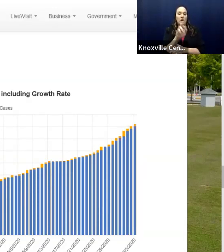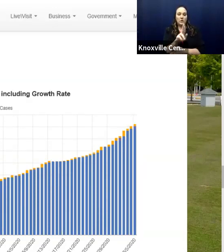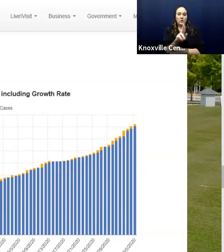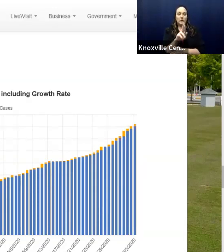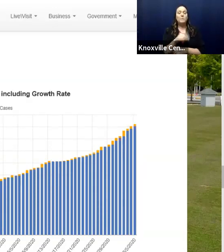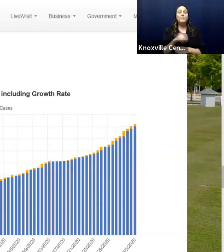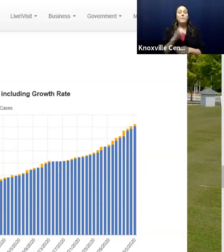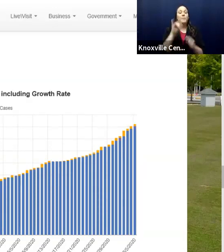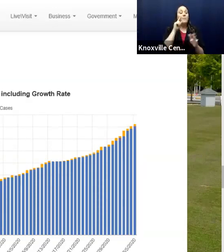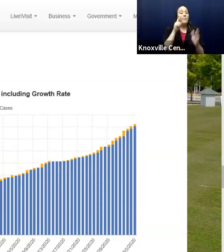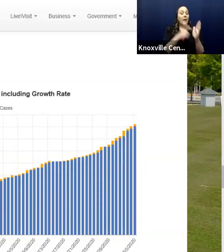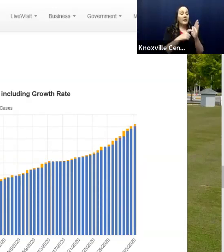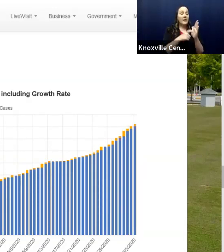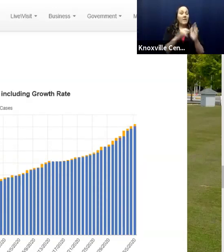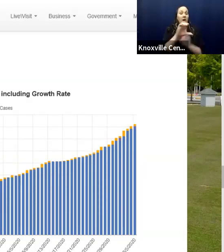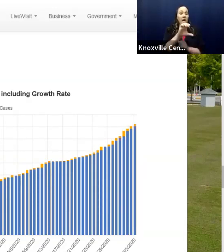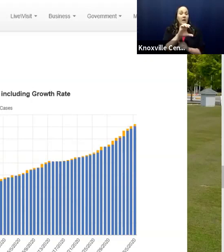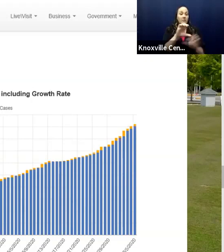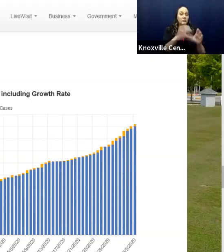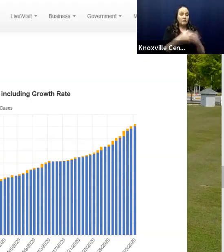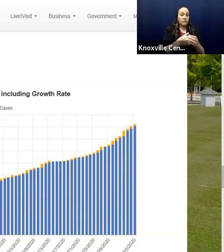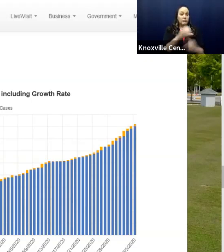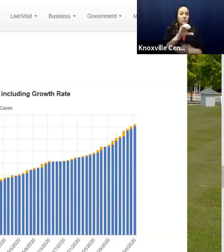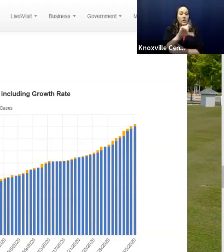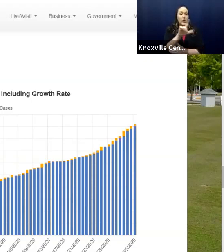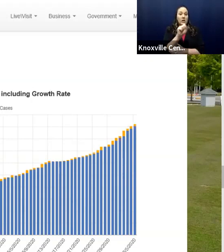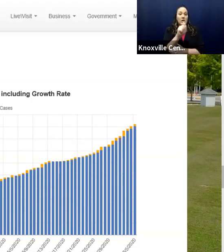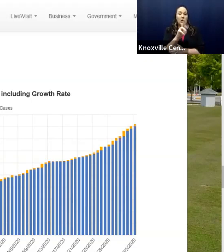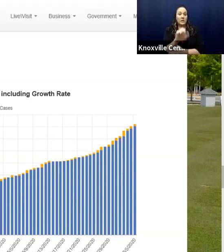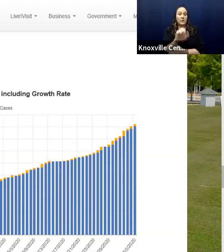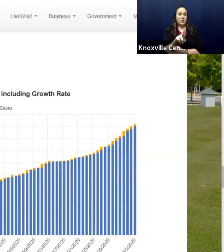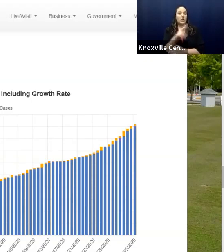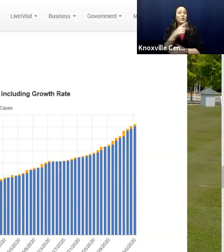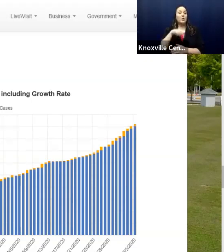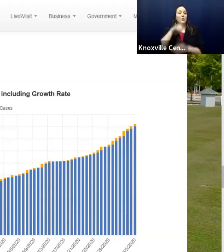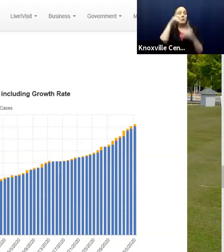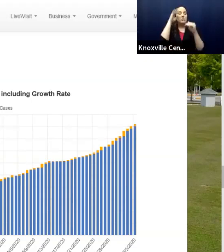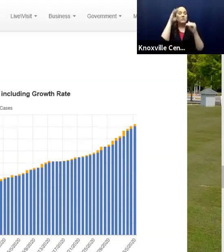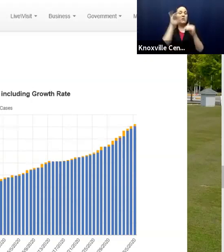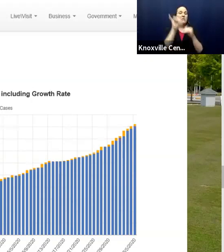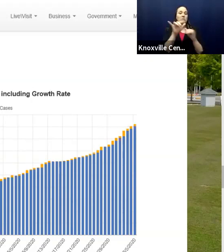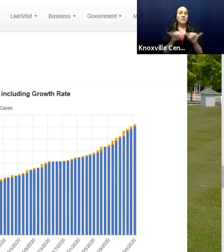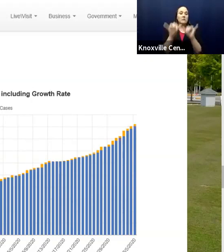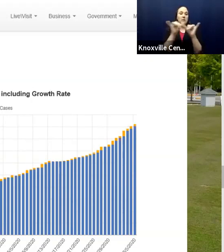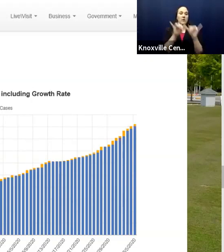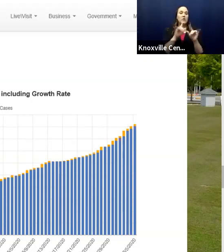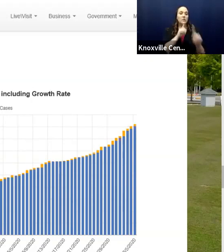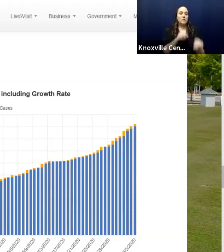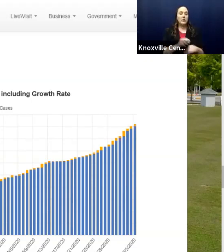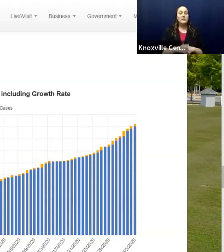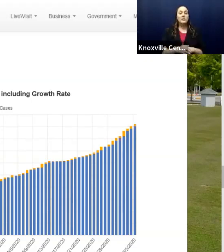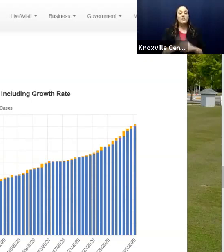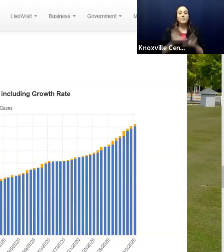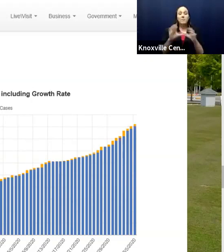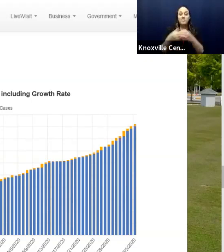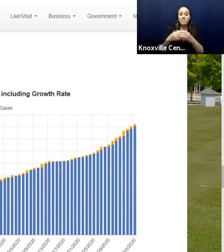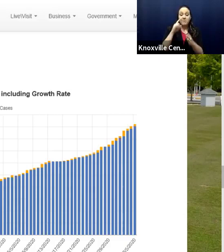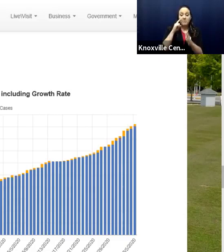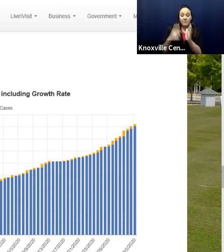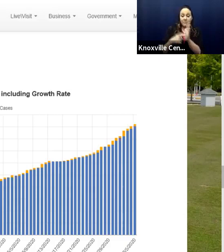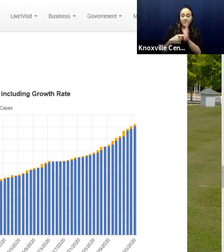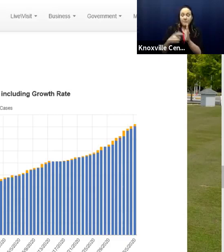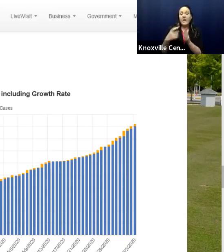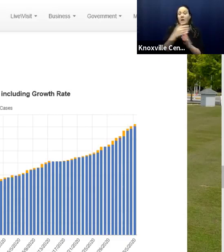identifying clusters is something we expect to do and a standard part of the public health response. Clusters have been identified across the board